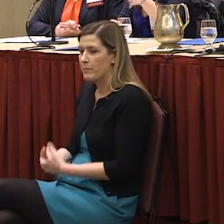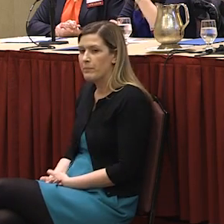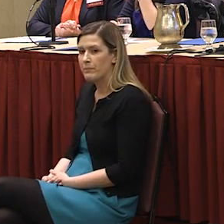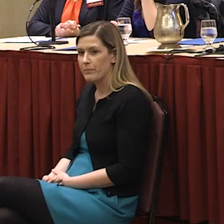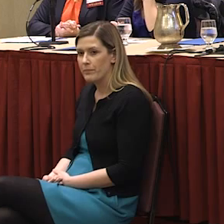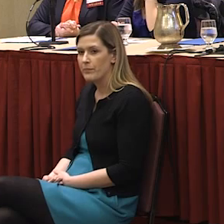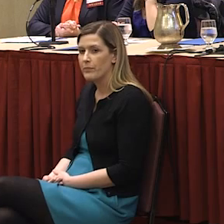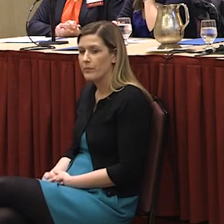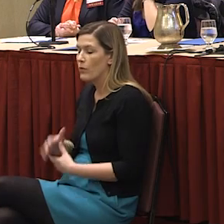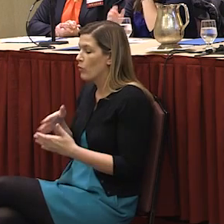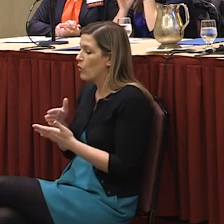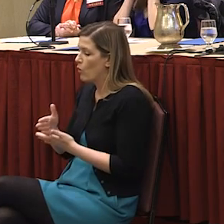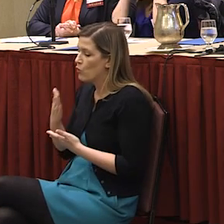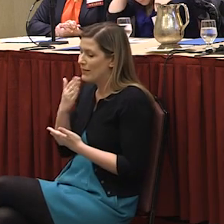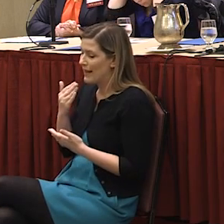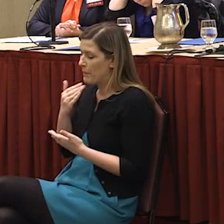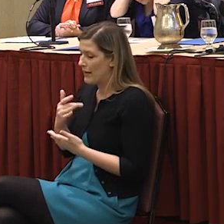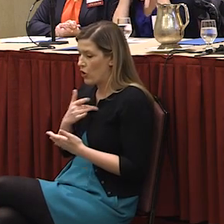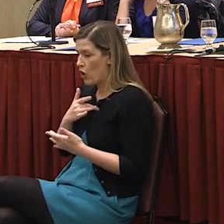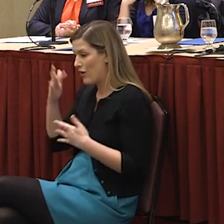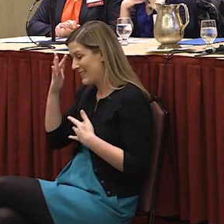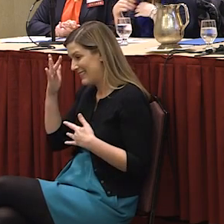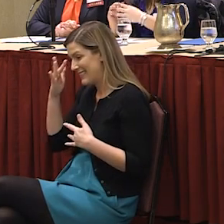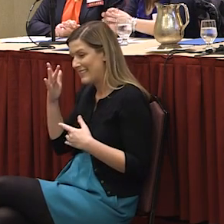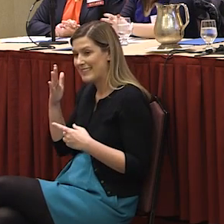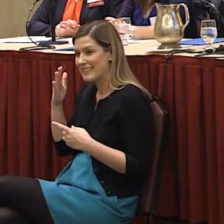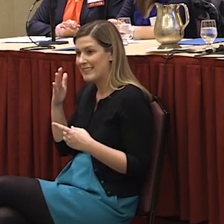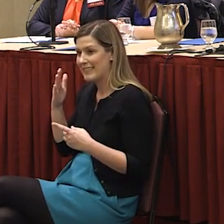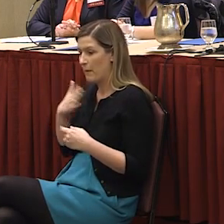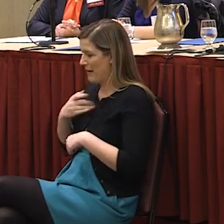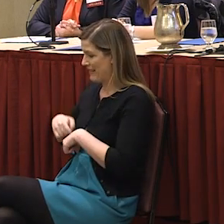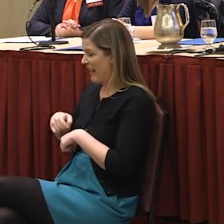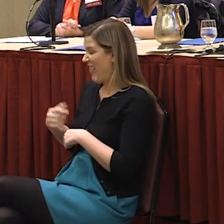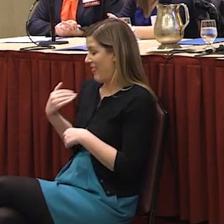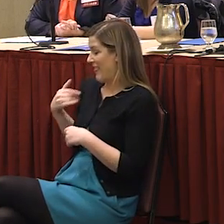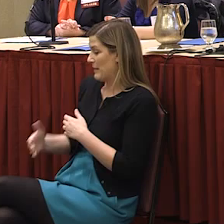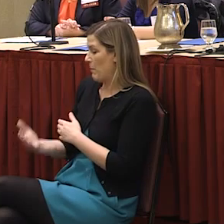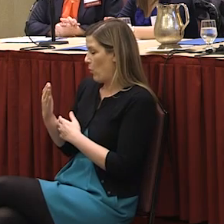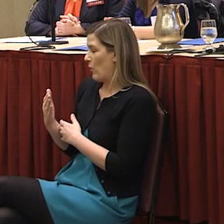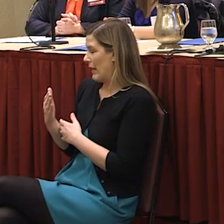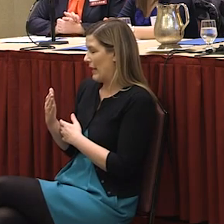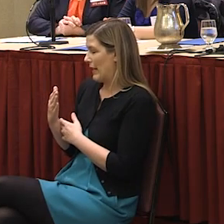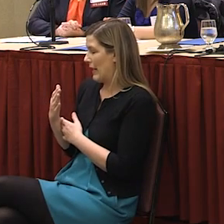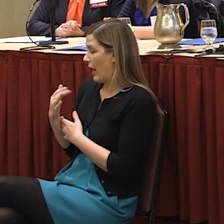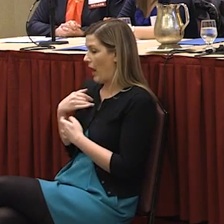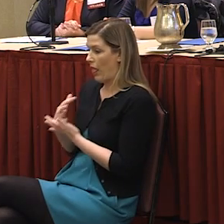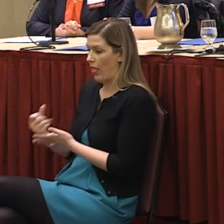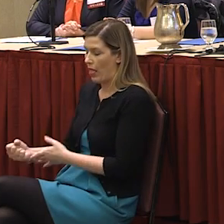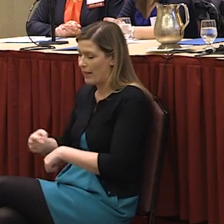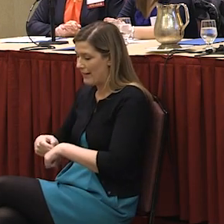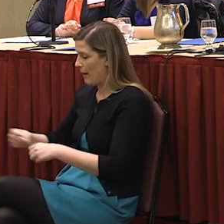So as we go through diabetes and heart disease, which I see that I'm really going good on time this time, because last time it flew by.